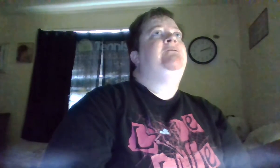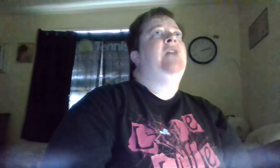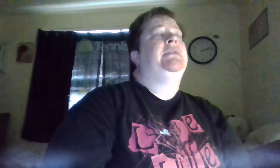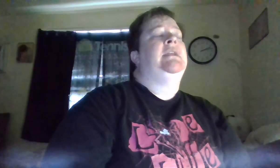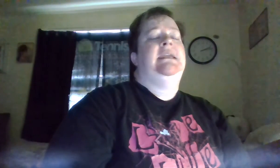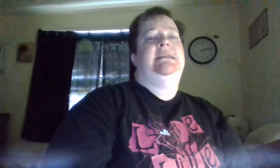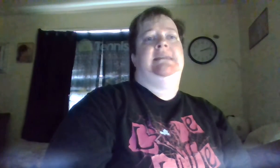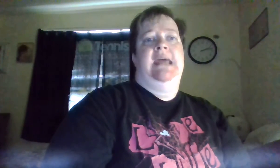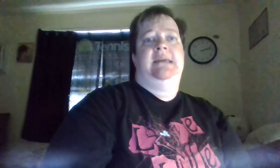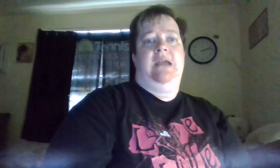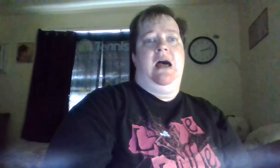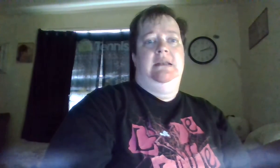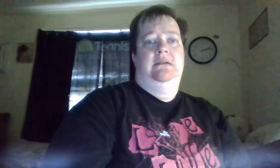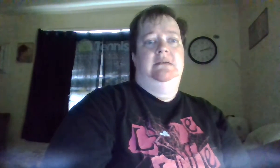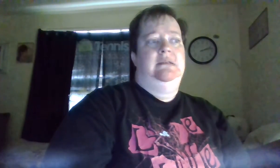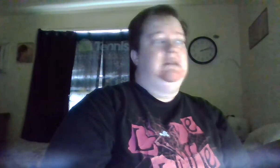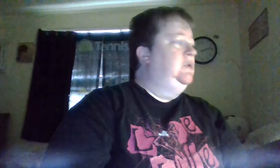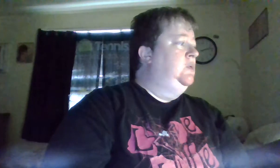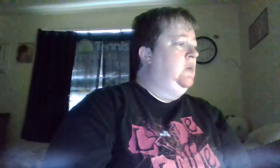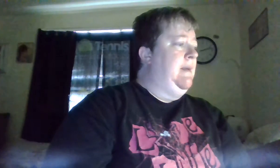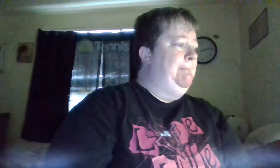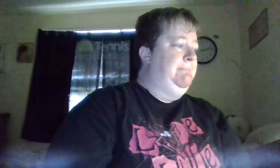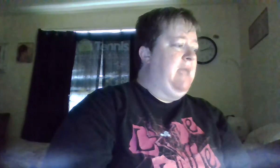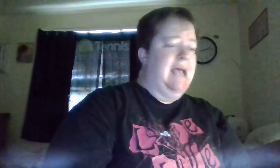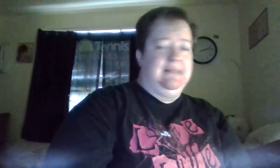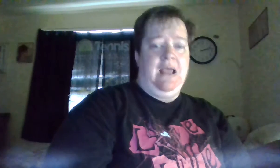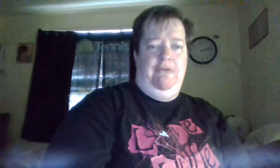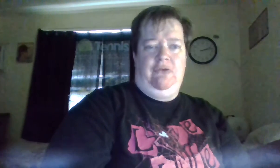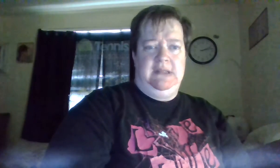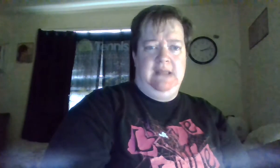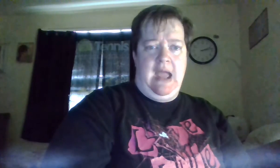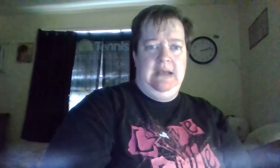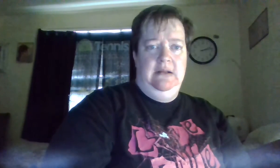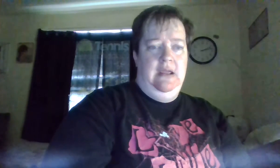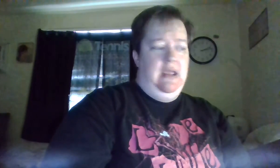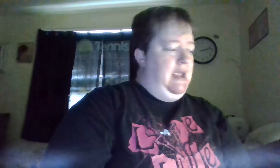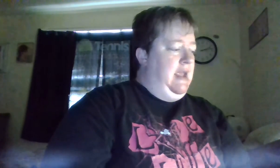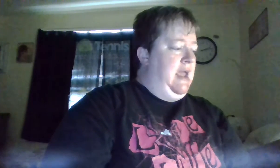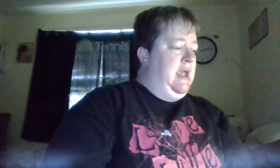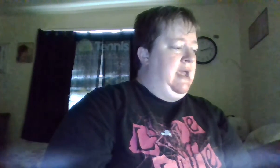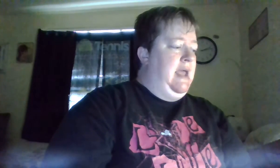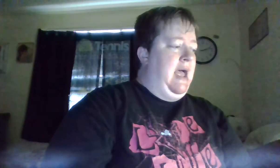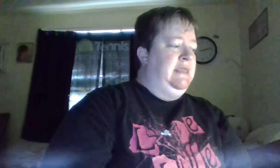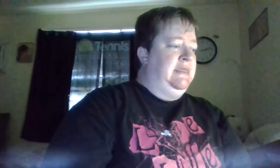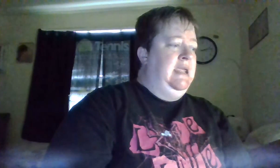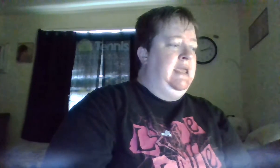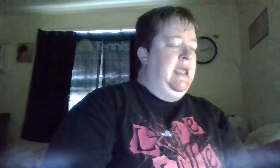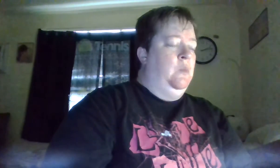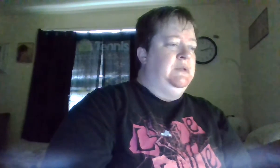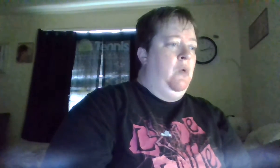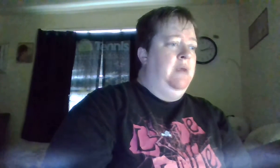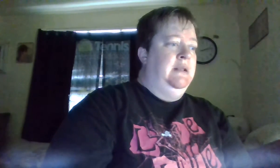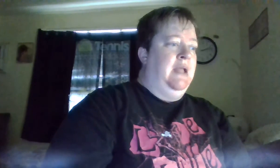felt the need to test God, to ask God for a sign. And I think it was more than